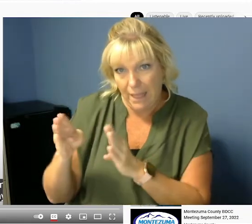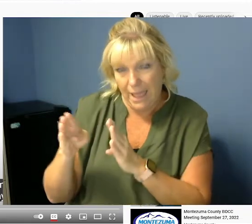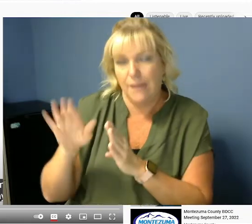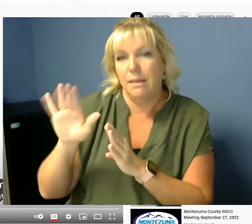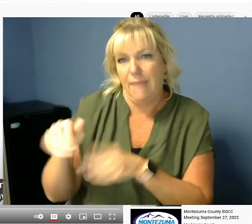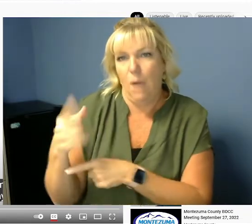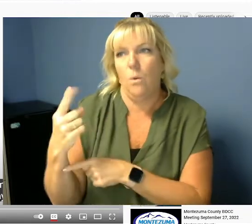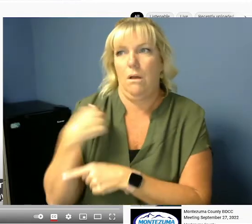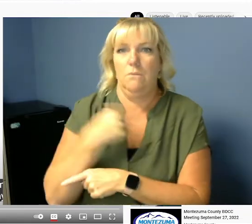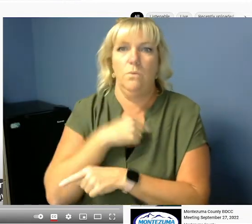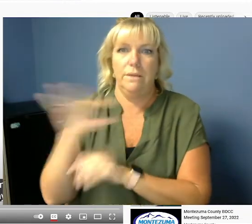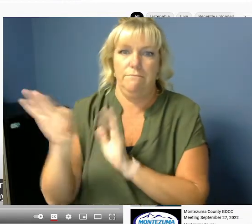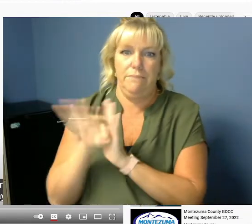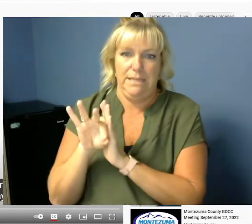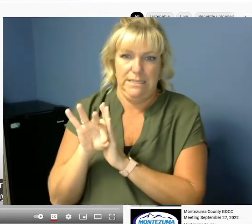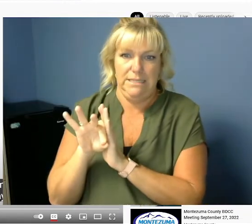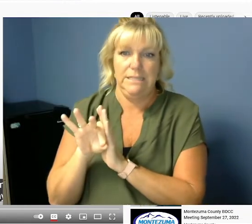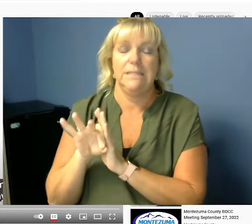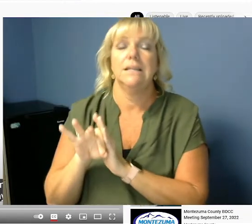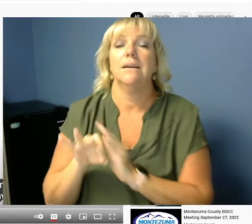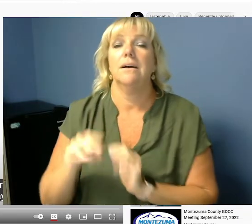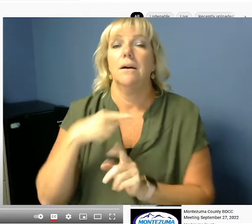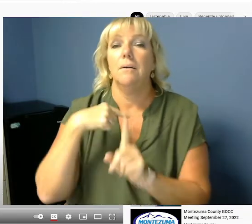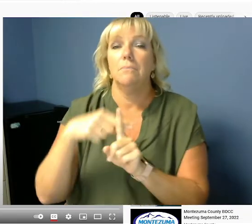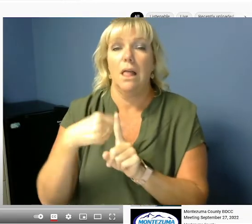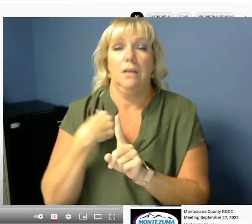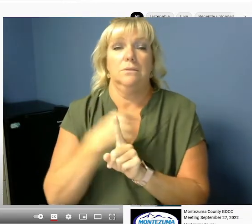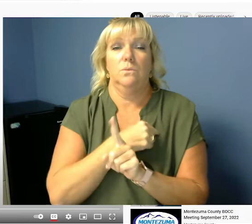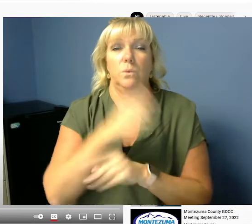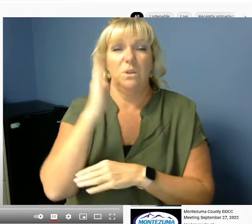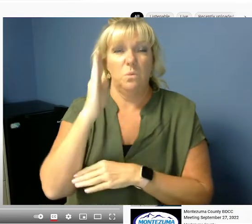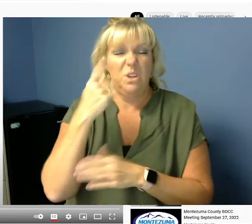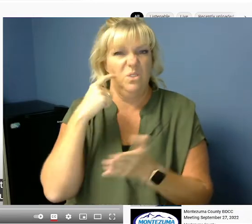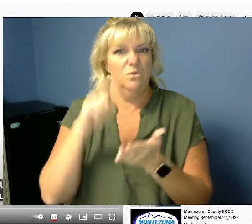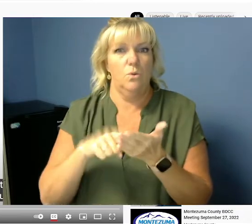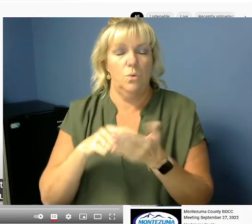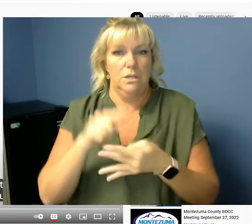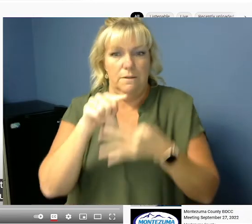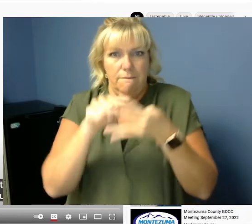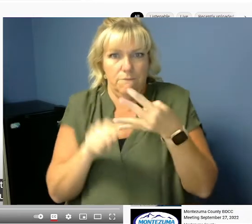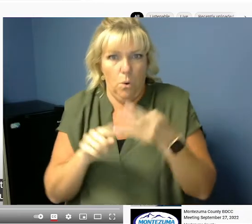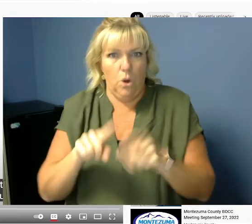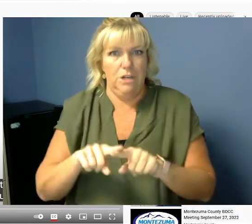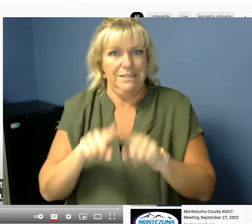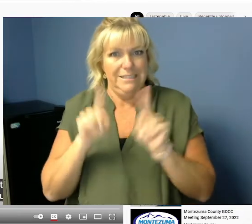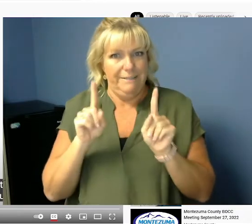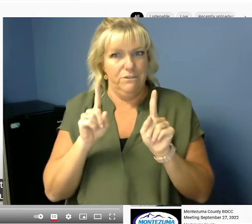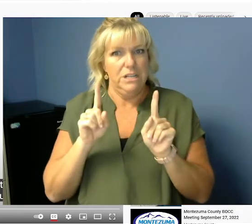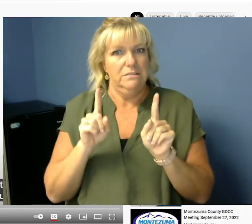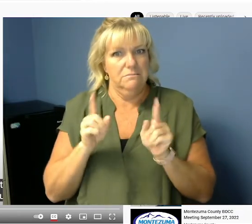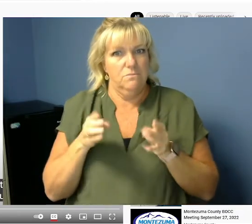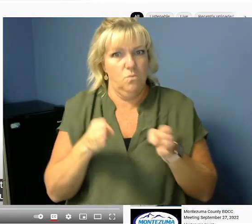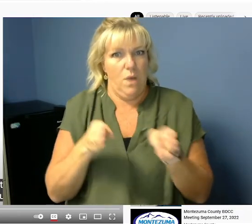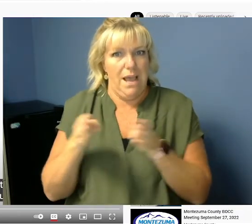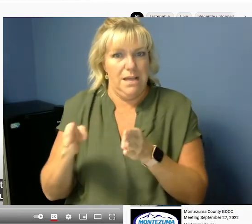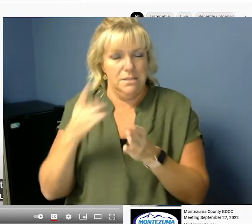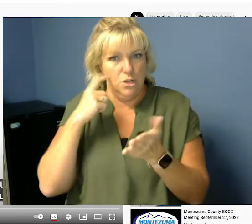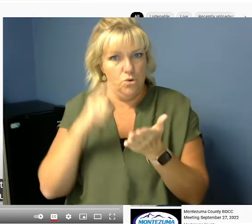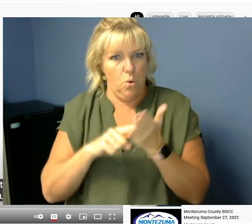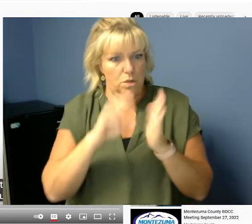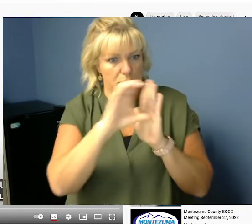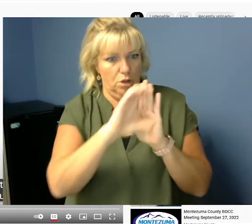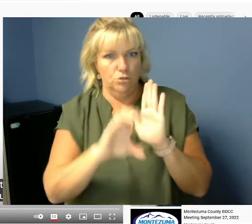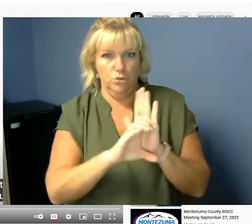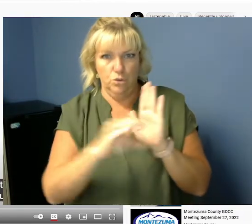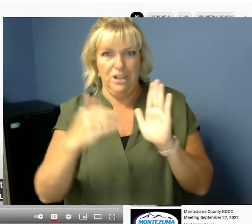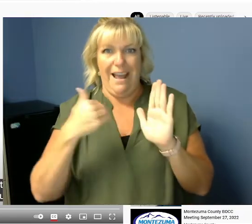Compromise. And then we're going to look at, there's 4 ways that the institution of slavery is in the Constitution, written